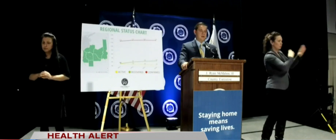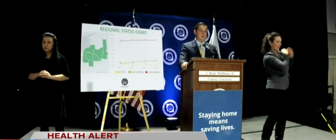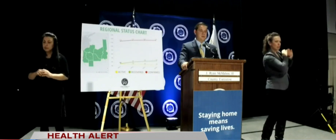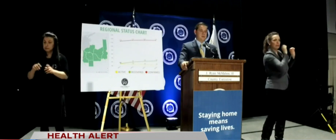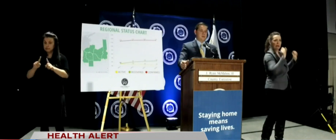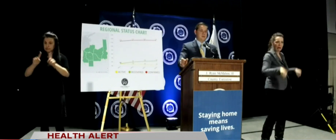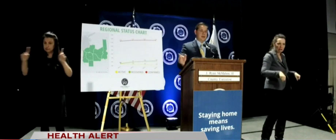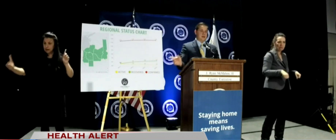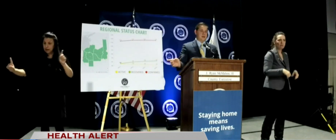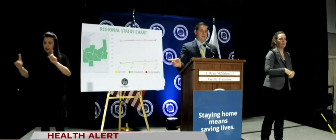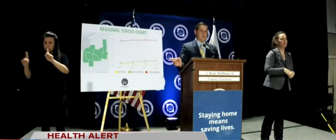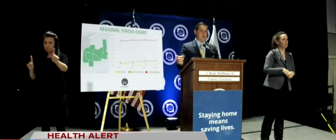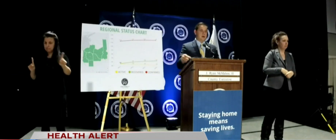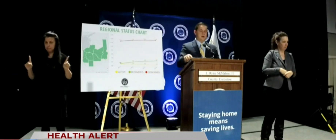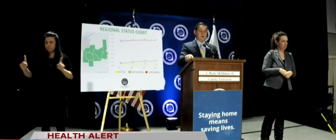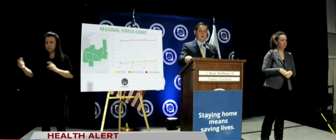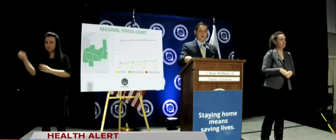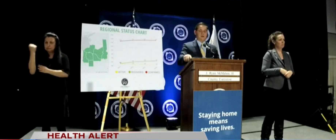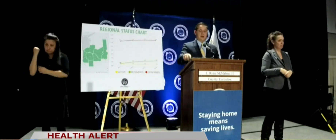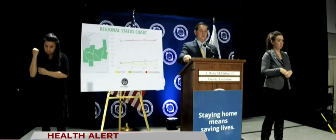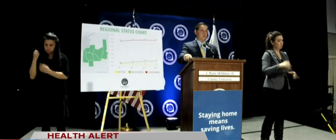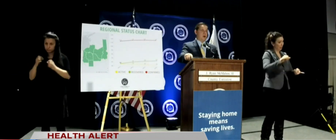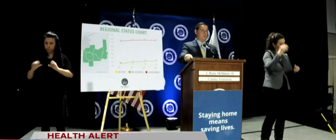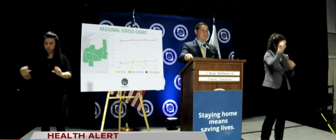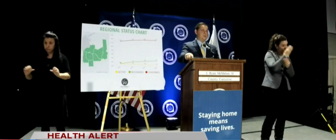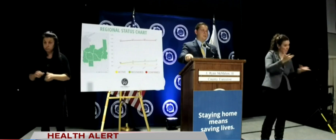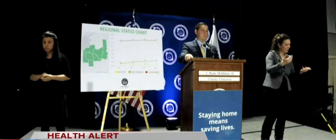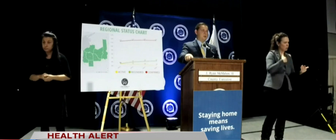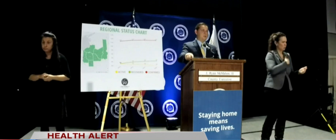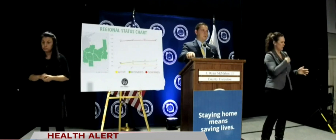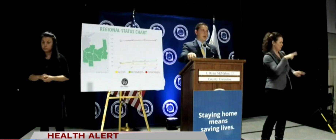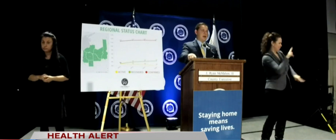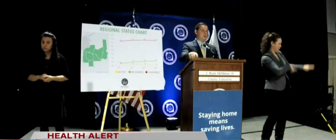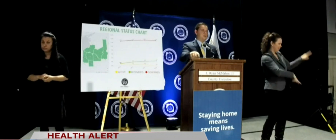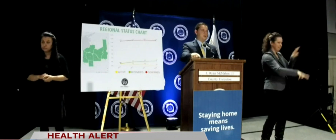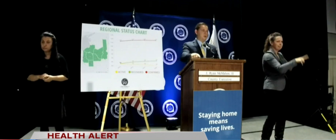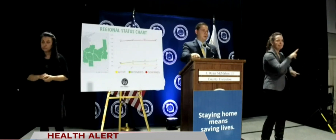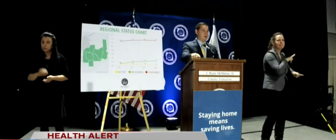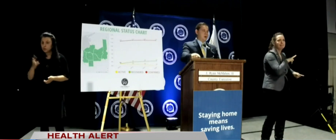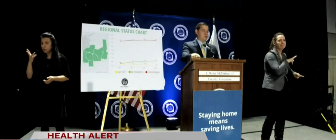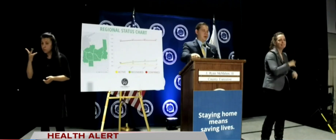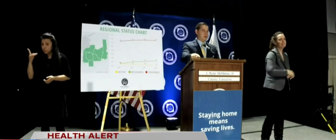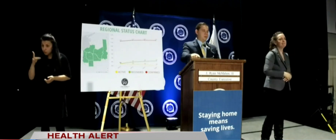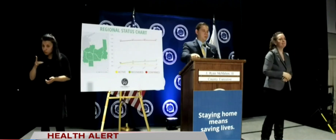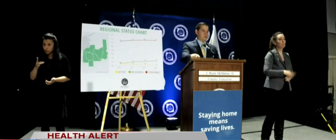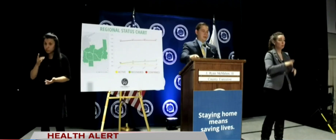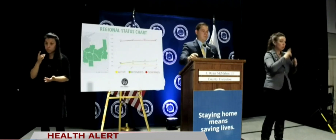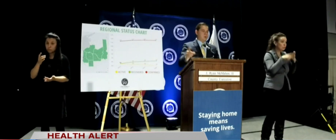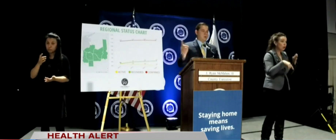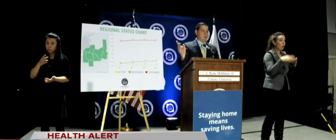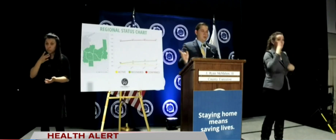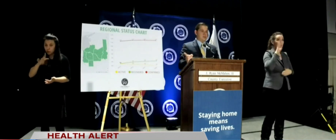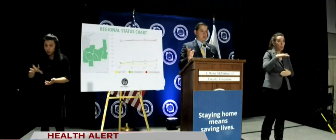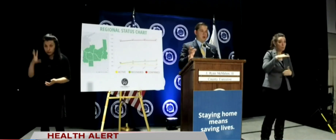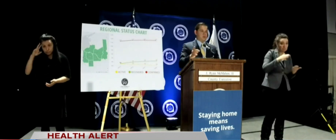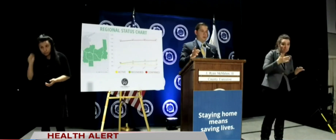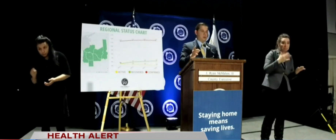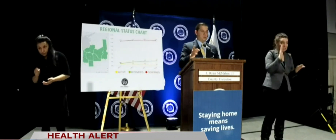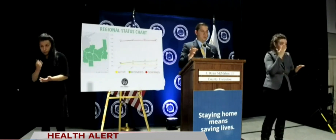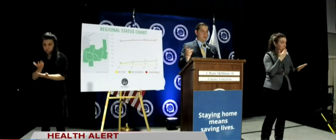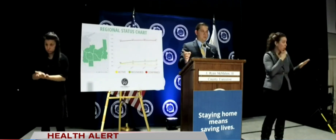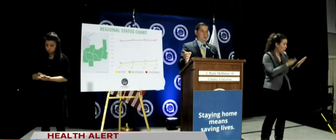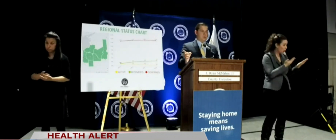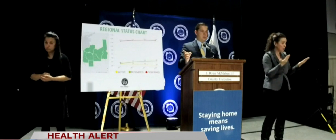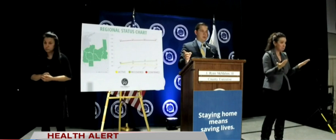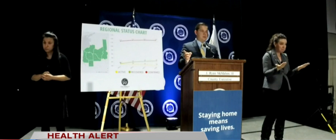that is the data needs to merit and your health departments need to be able to actively track it in real time. What Les talked about